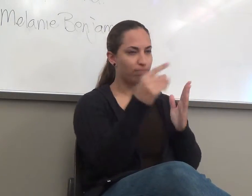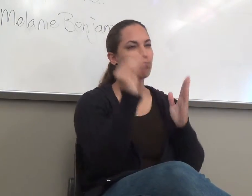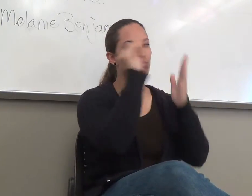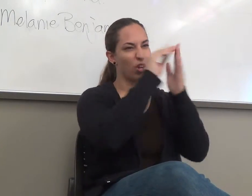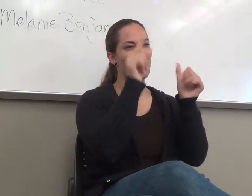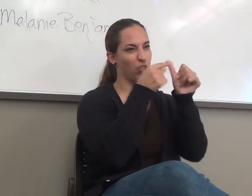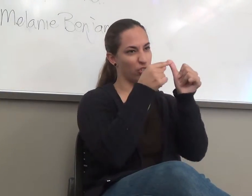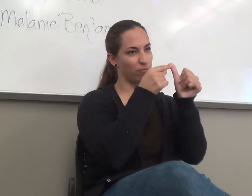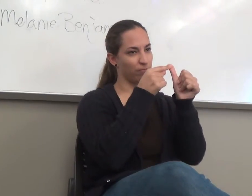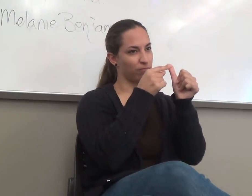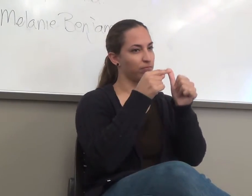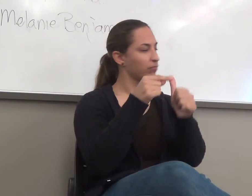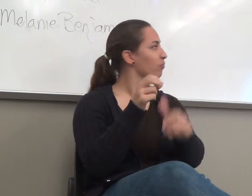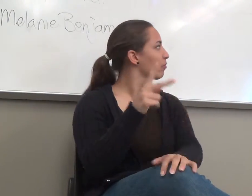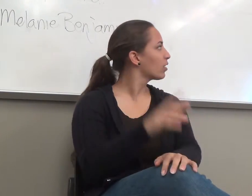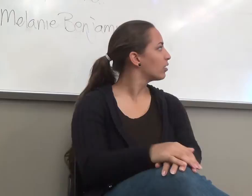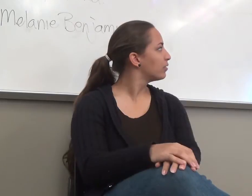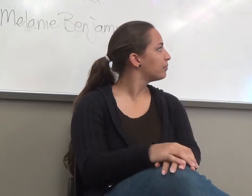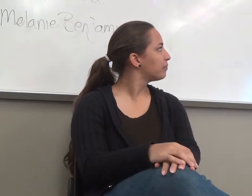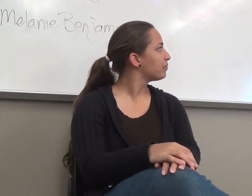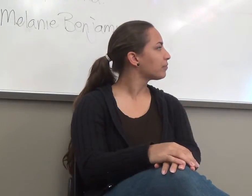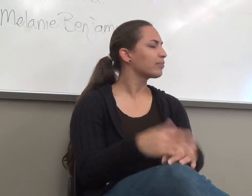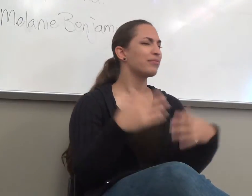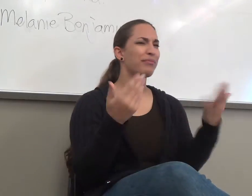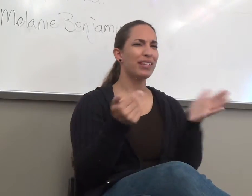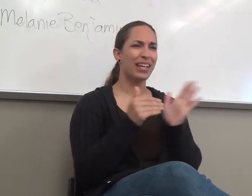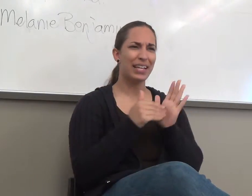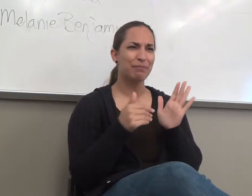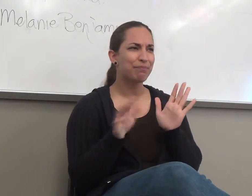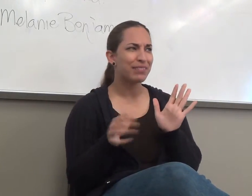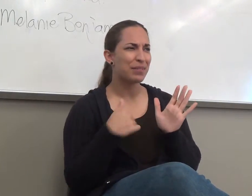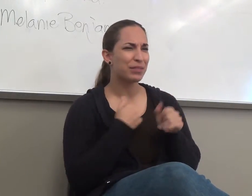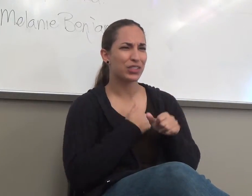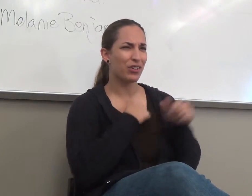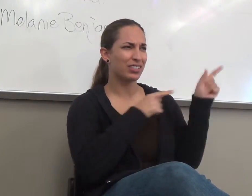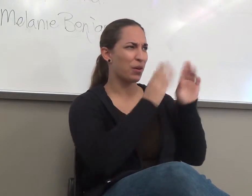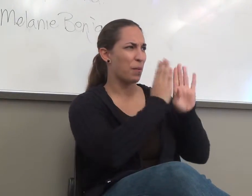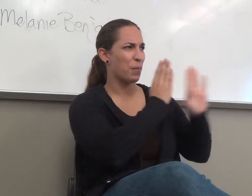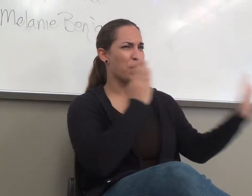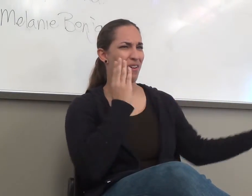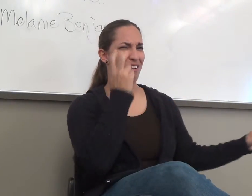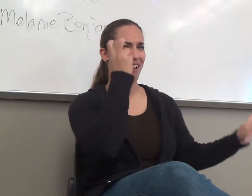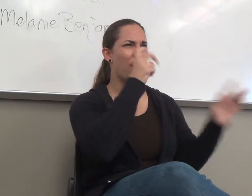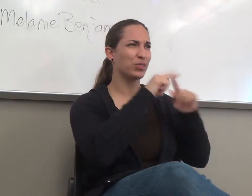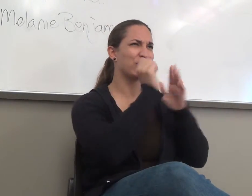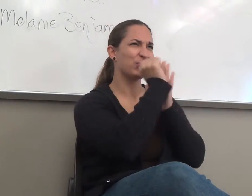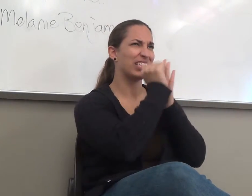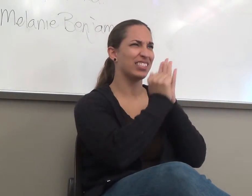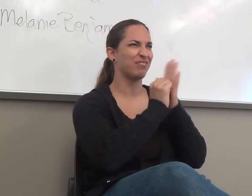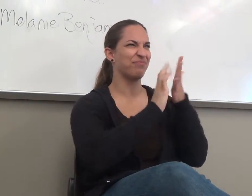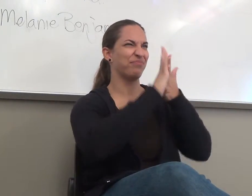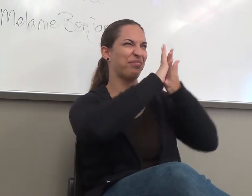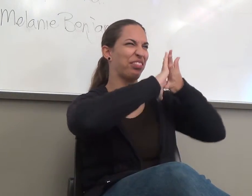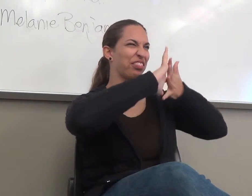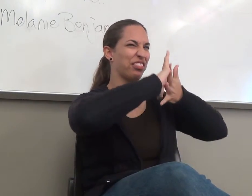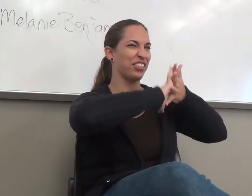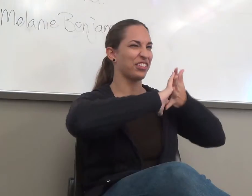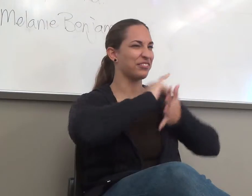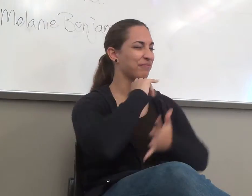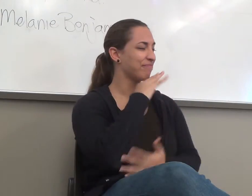sorry about this board being so hard to see. Okay.